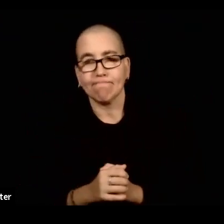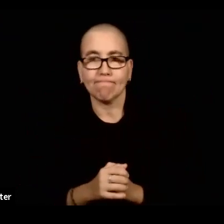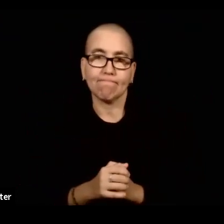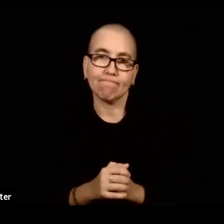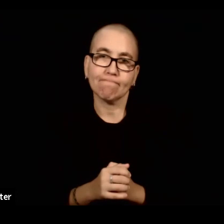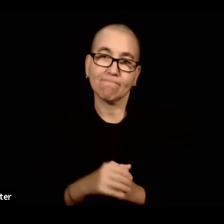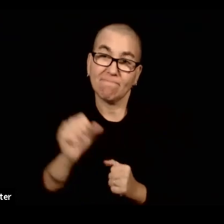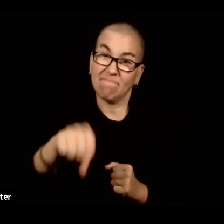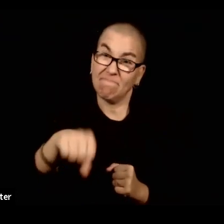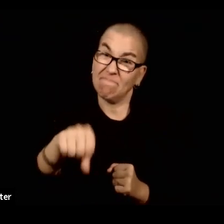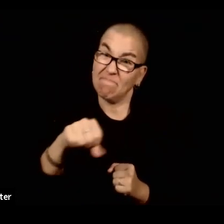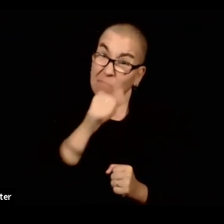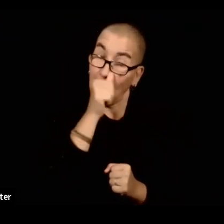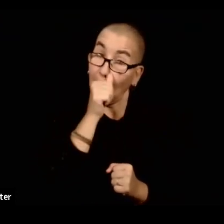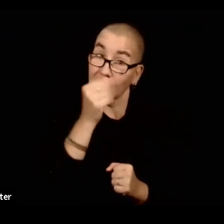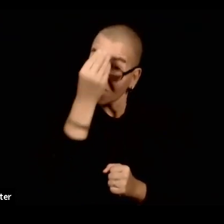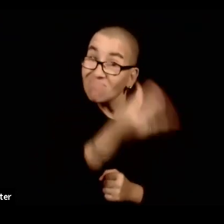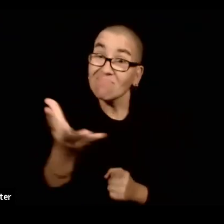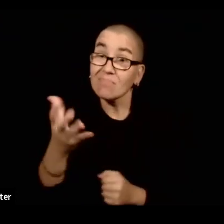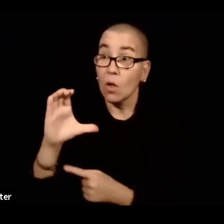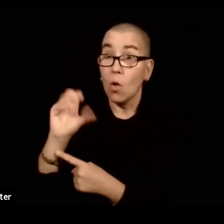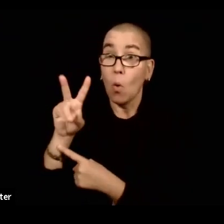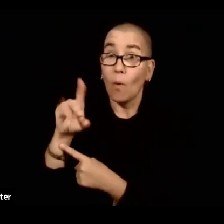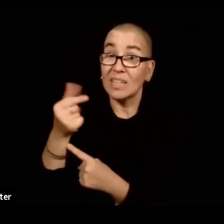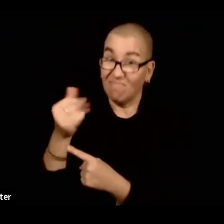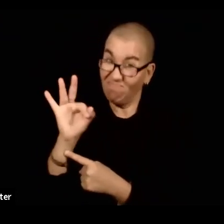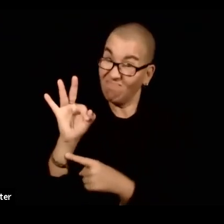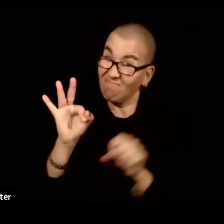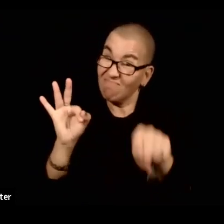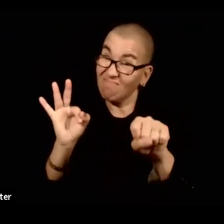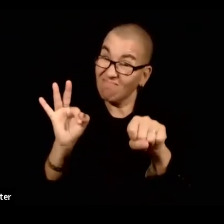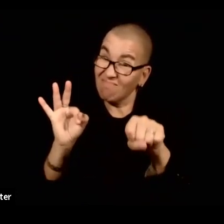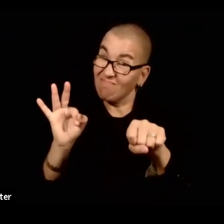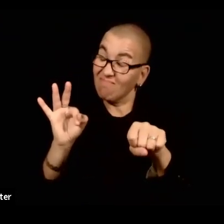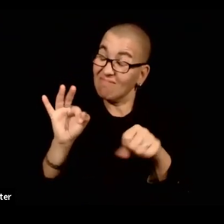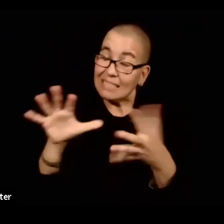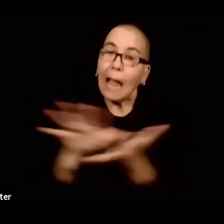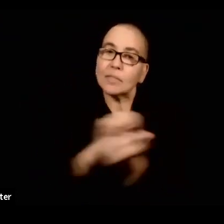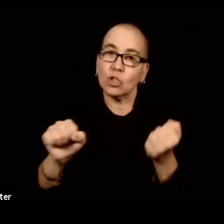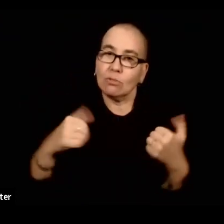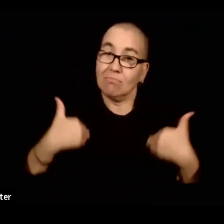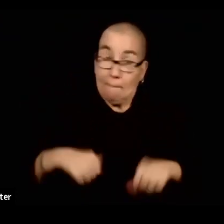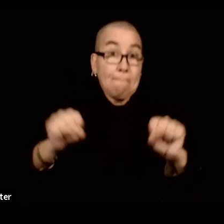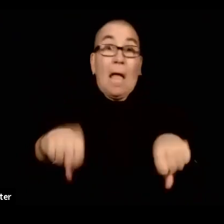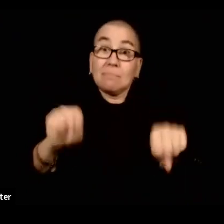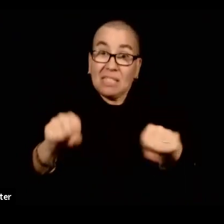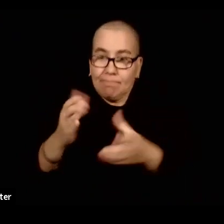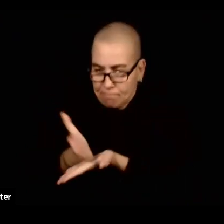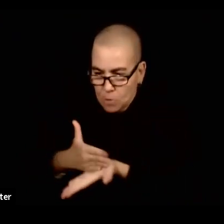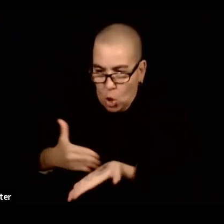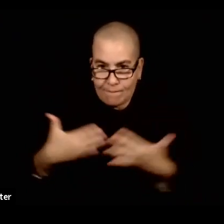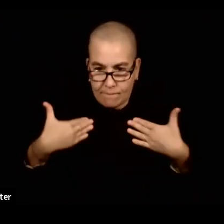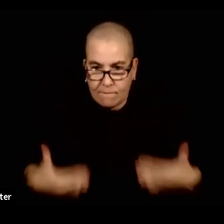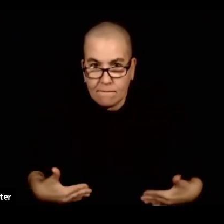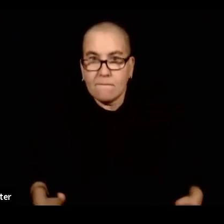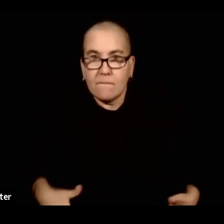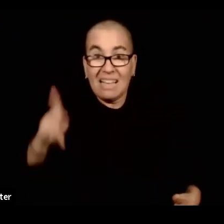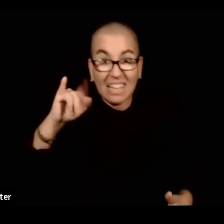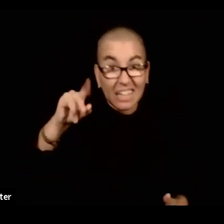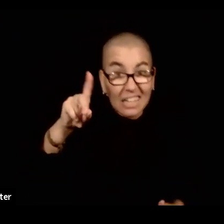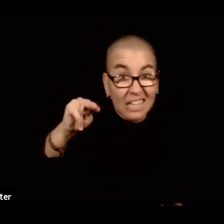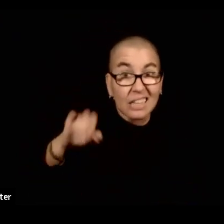than what people may think. Is it way too early to really determine if it's a major issue, knowing the fact